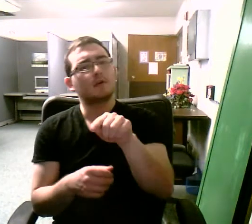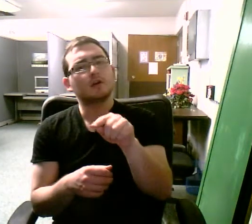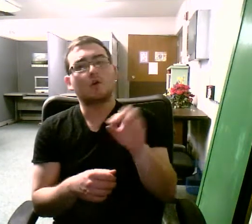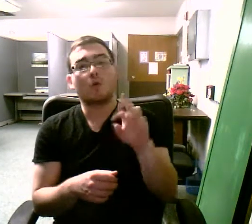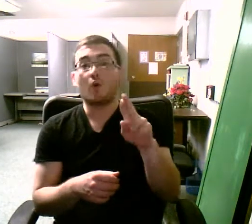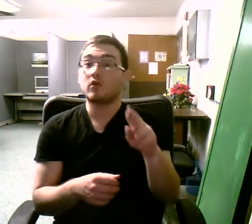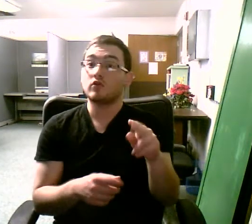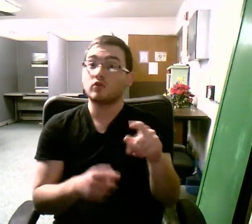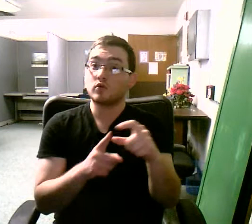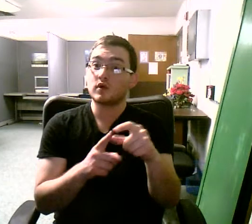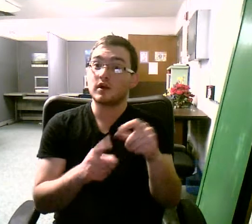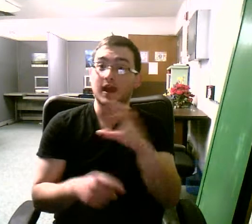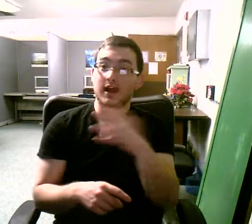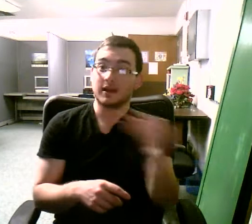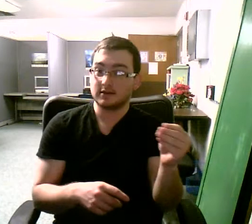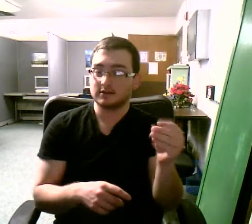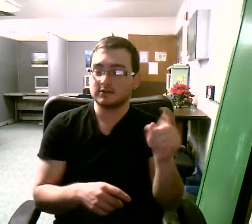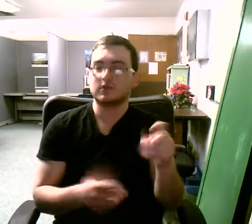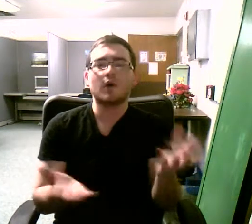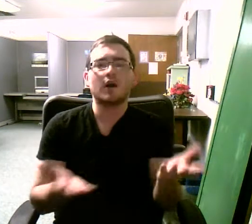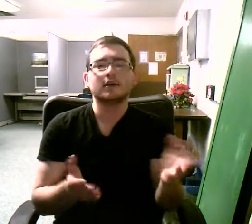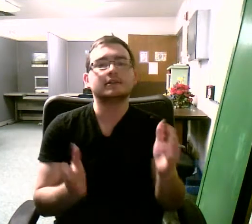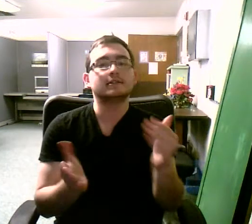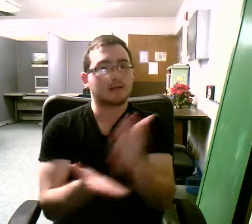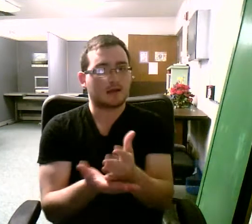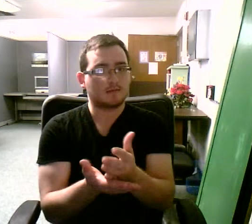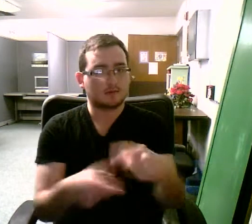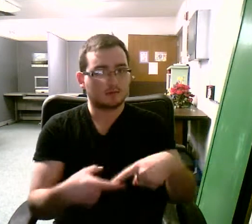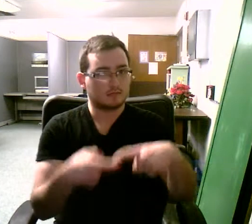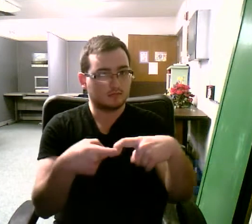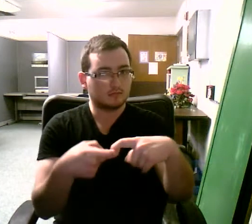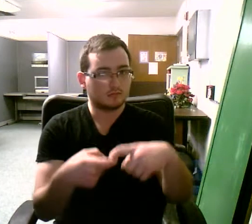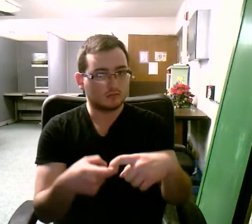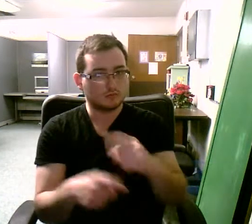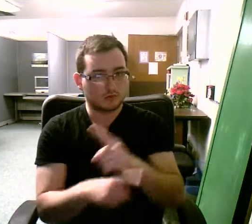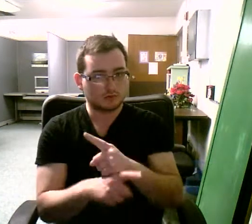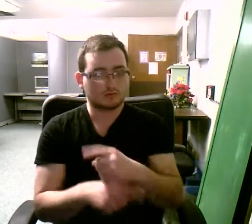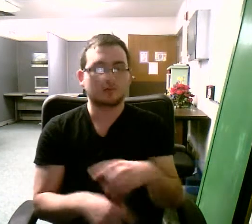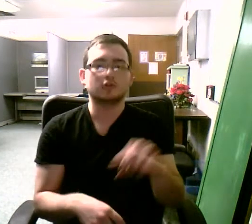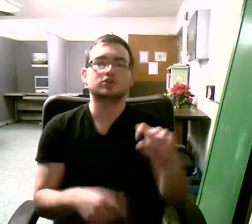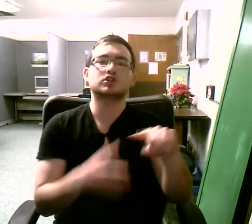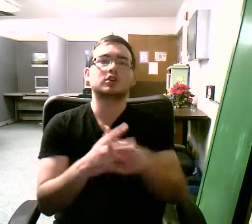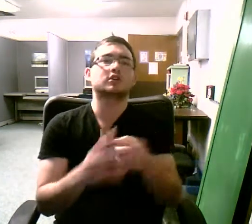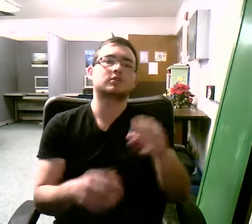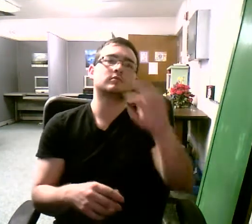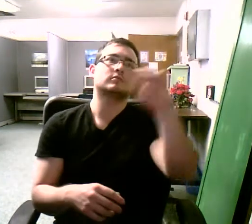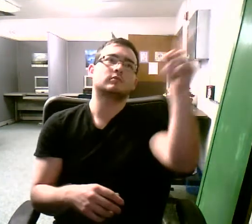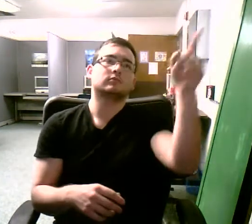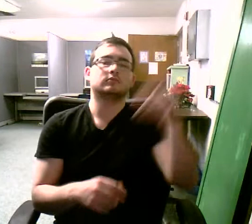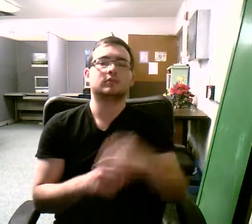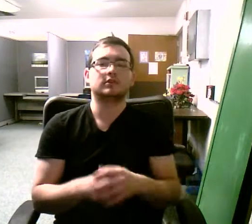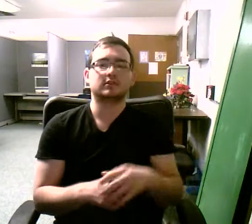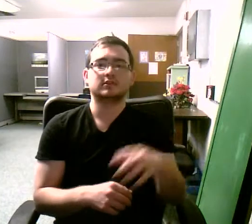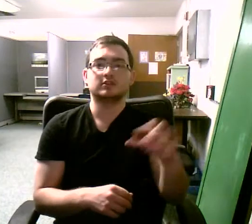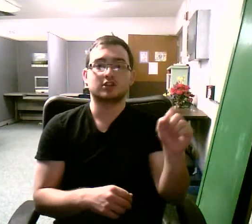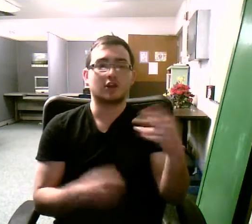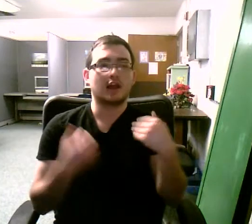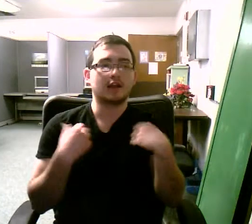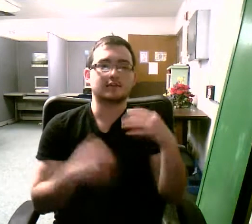to stop. Okay, so let's start at the beginning. Sarah has a total of 96 DVDs in her